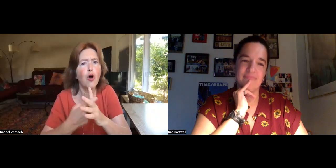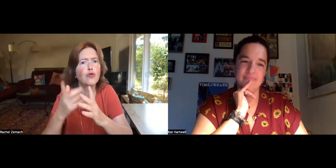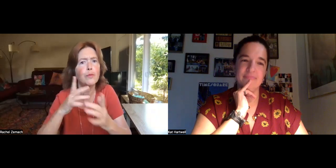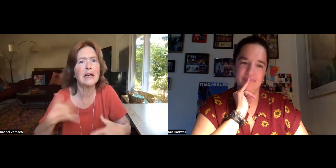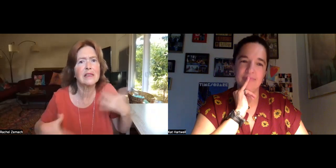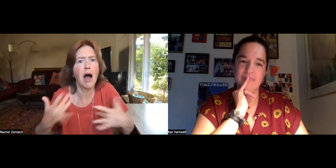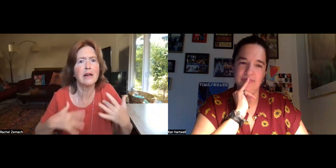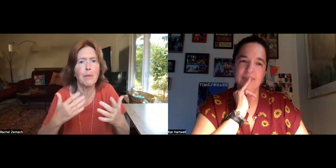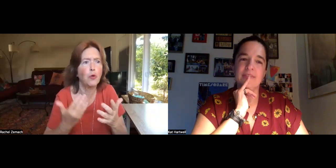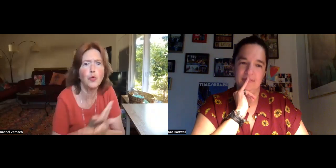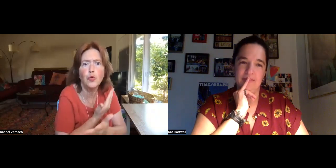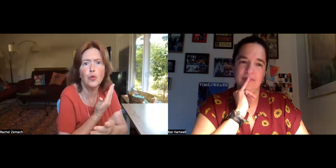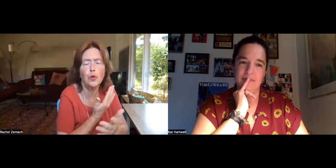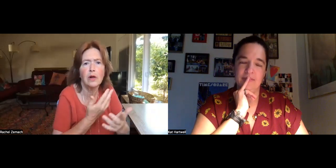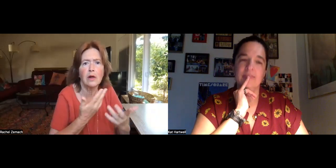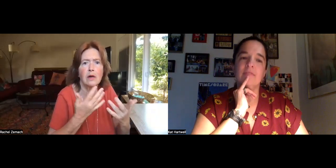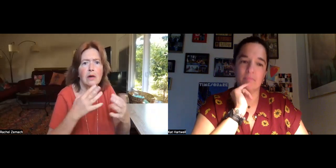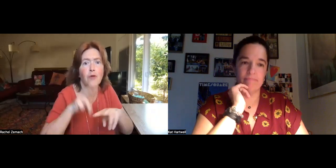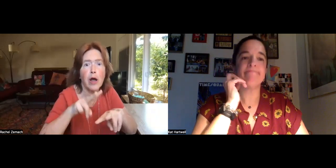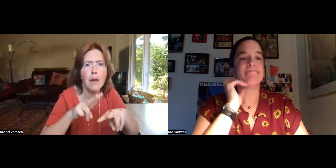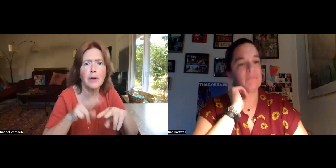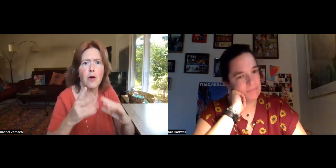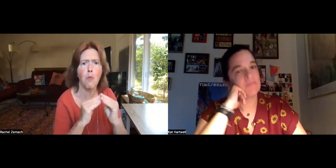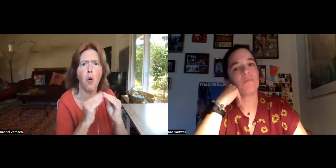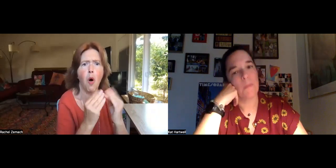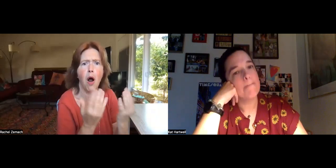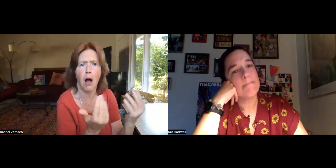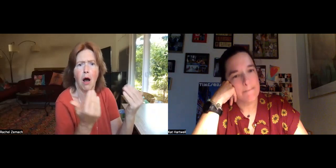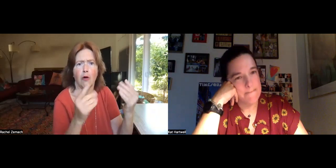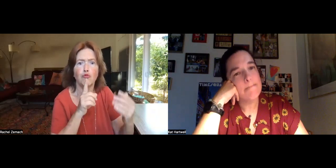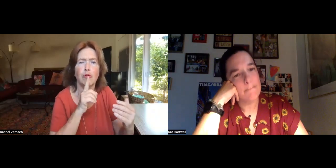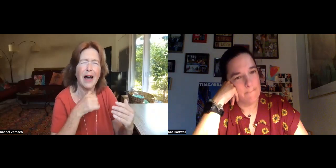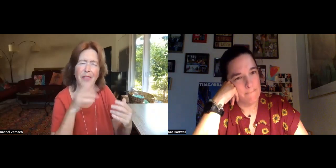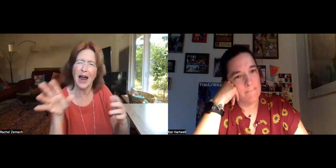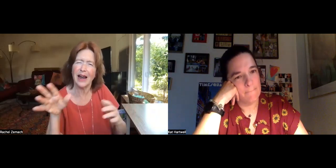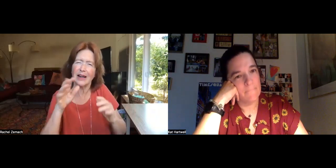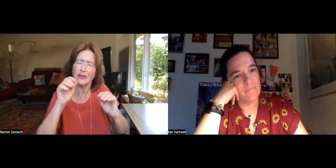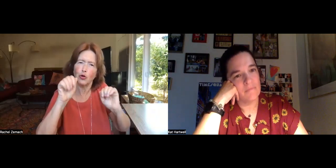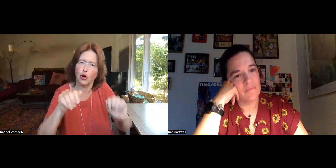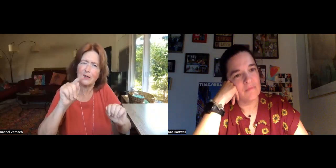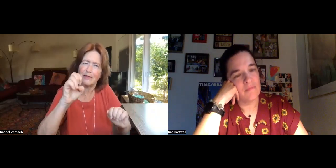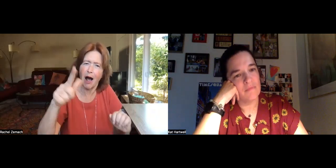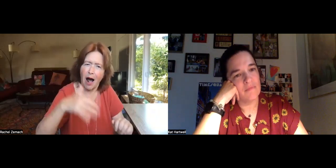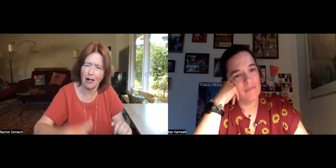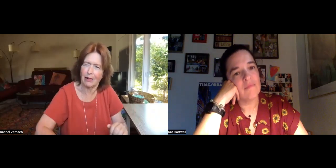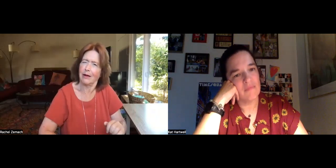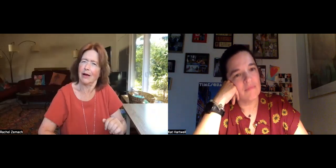started to be excited about new vocabulary more. They could tell